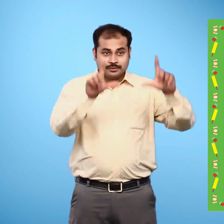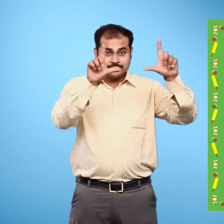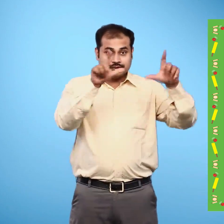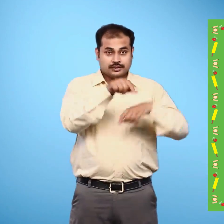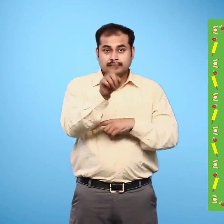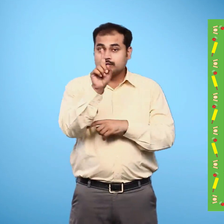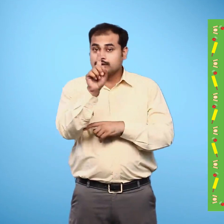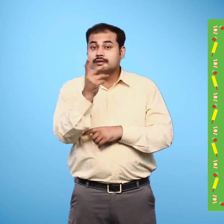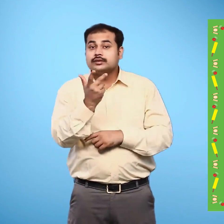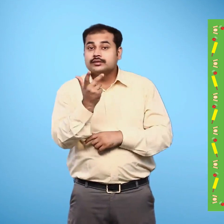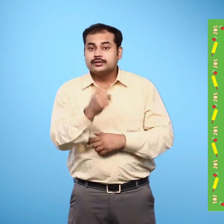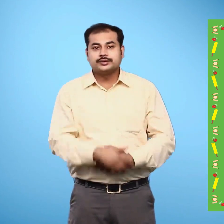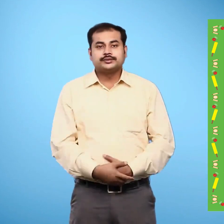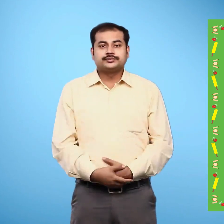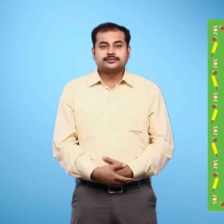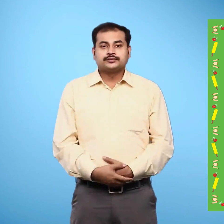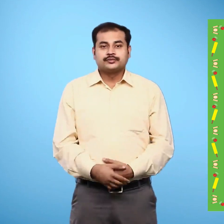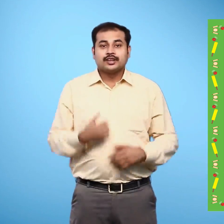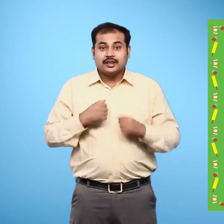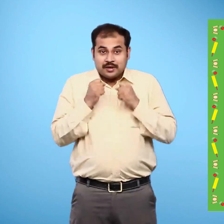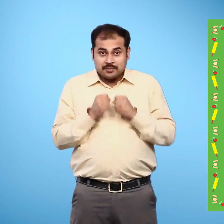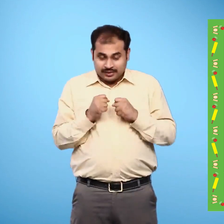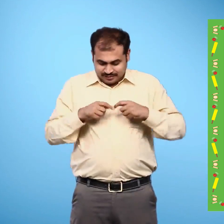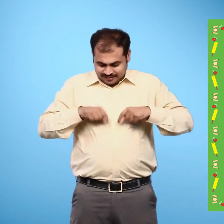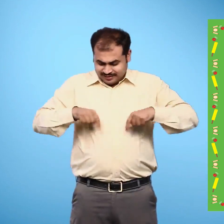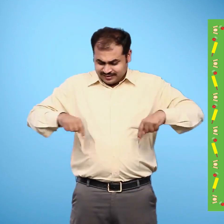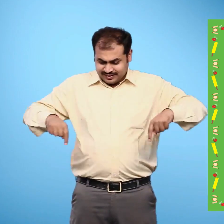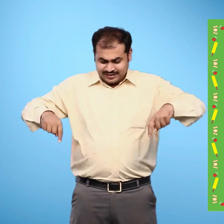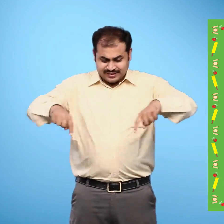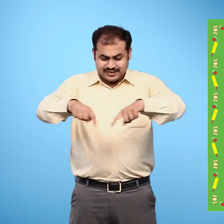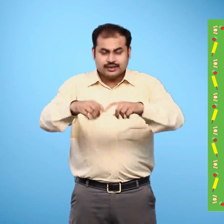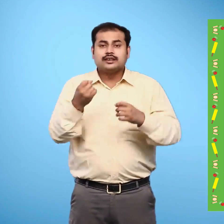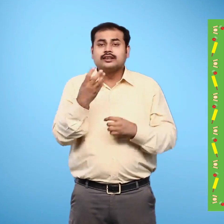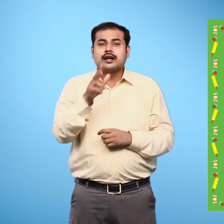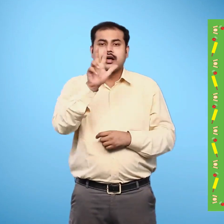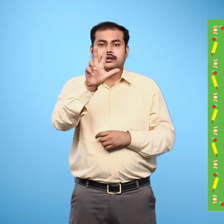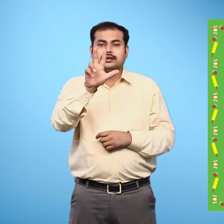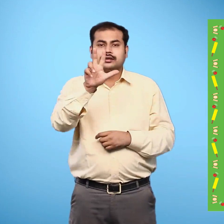Picture 1 shows 8 children are sitting in a circle.